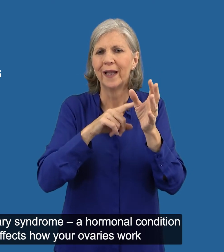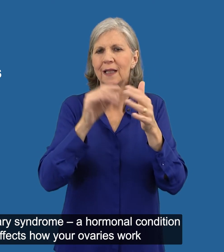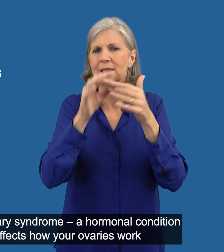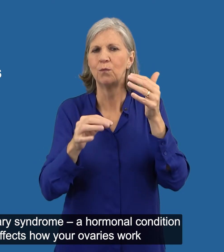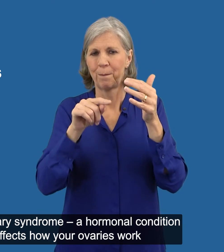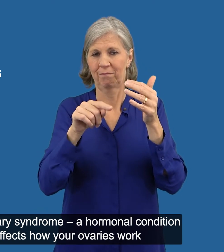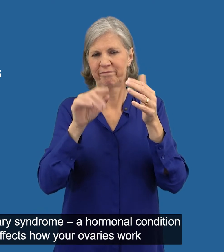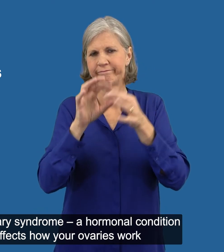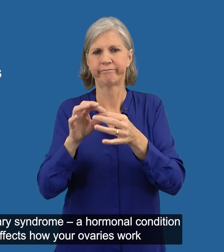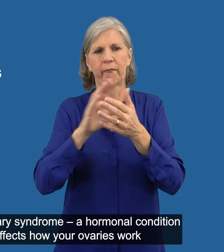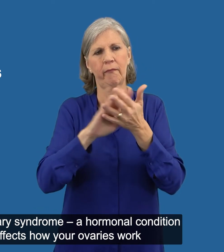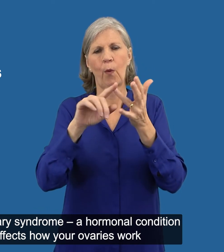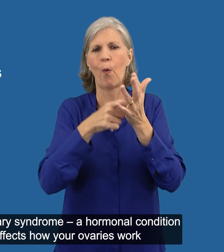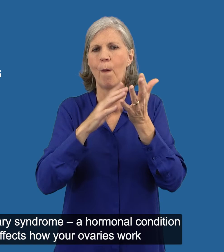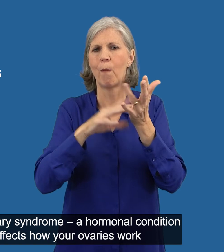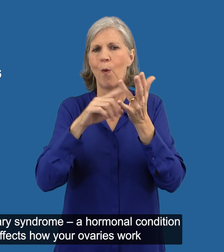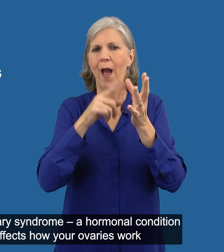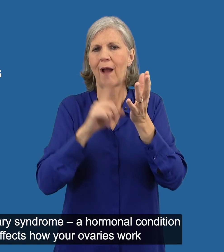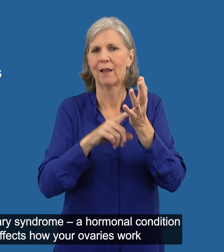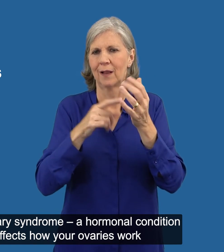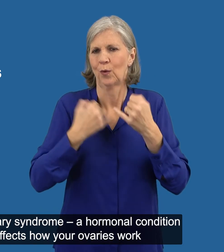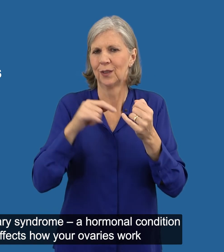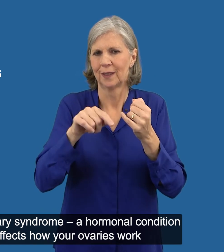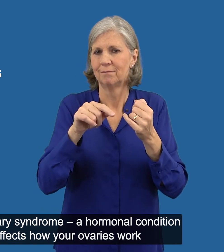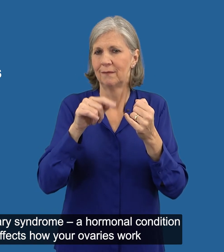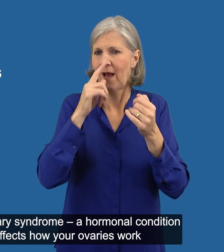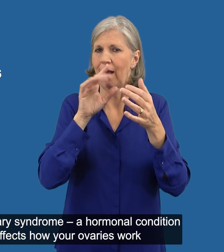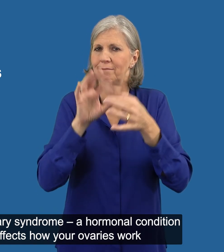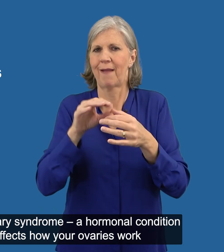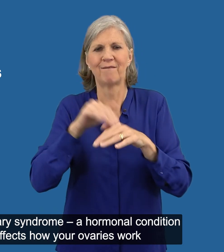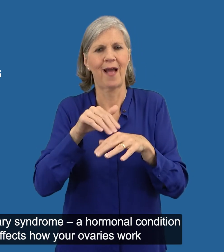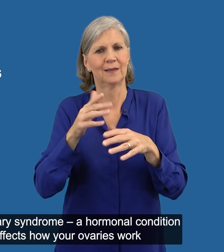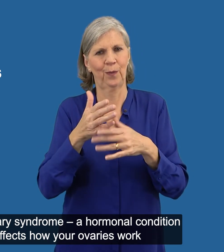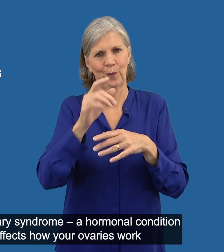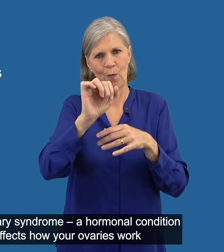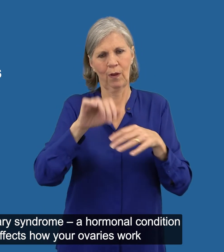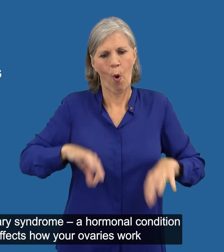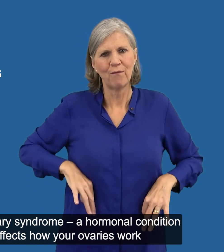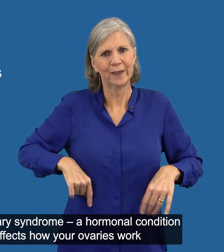Polycystic ovary syndrome, a hormonal condition which affects how your ovaries work.